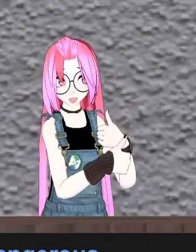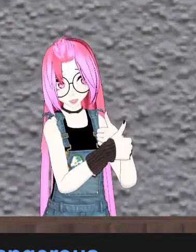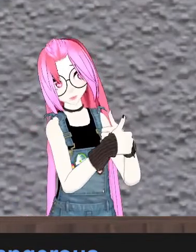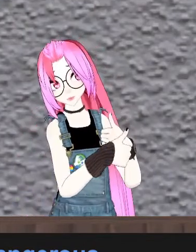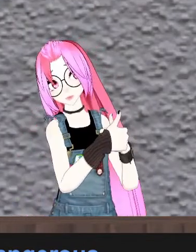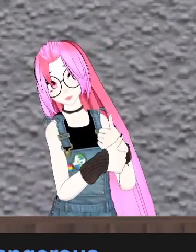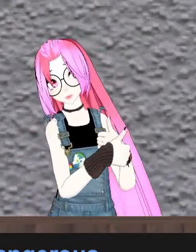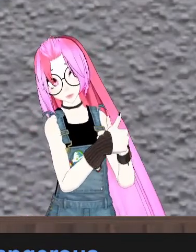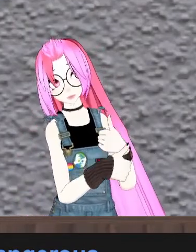this.